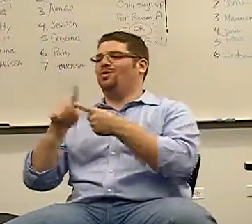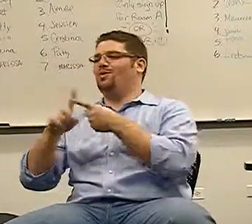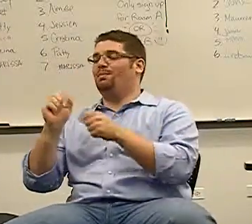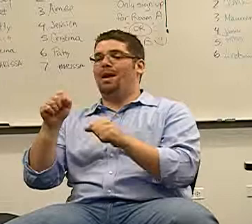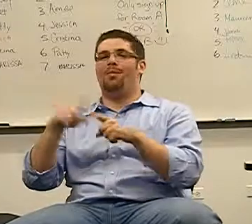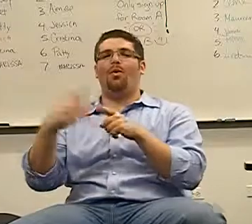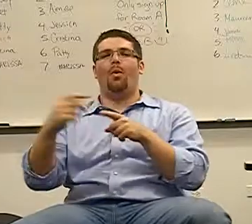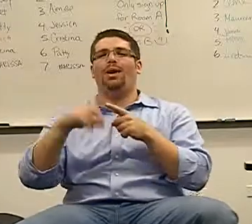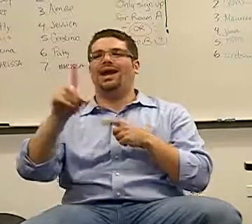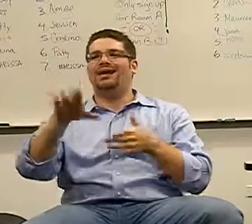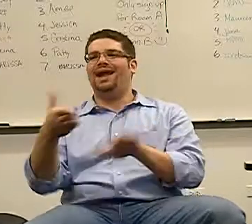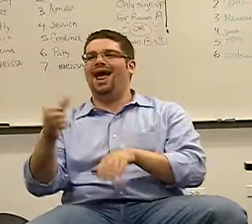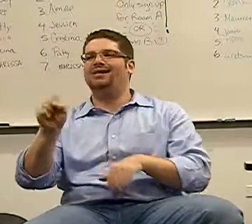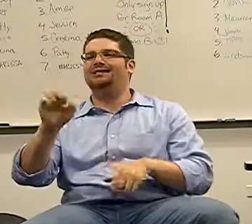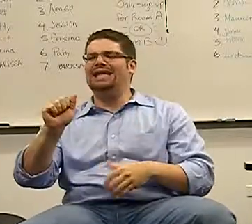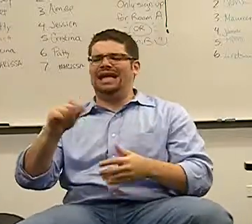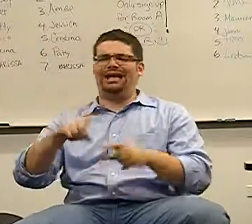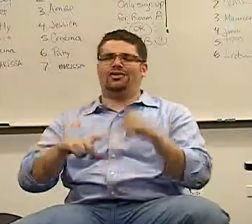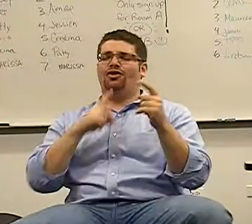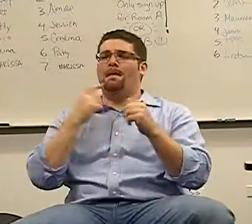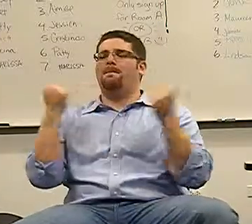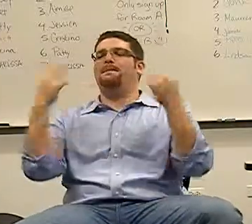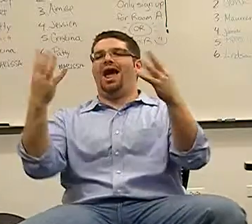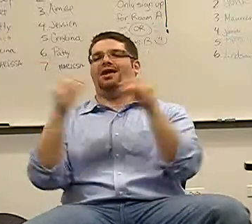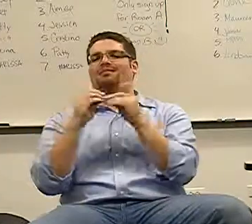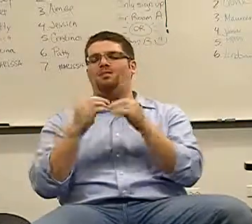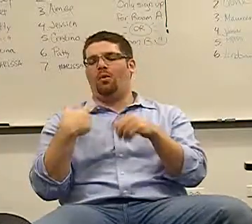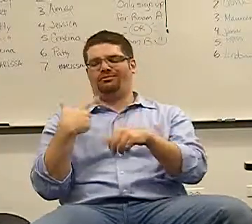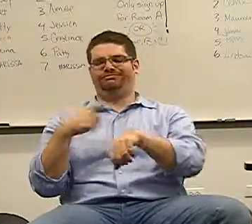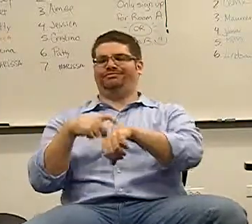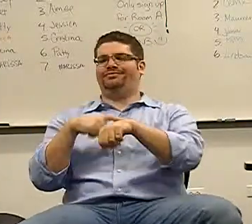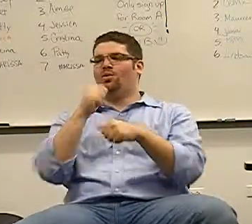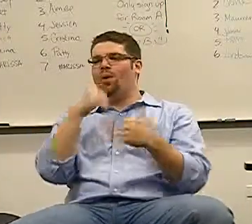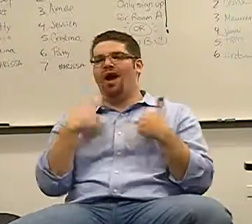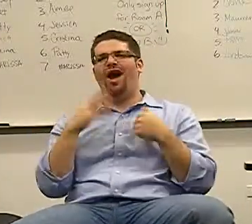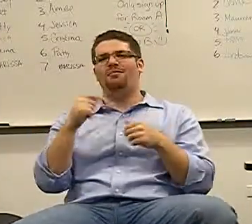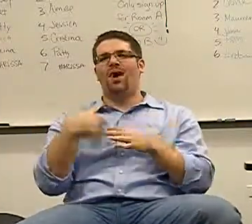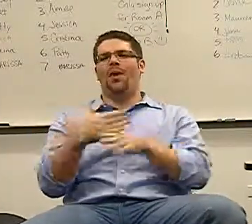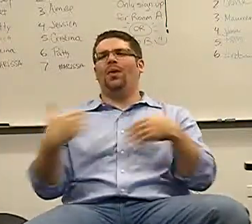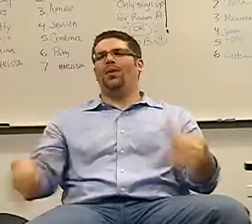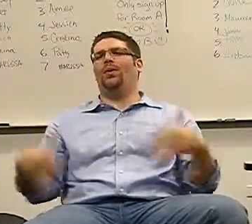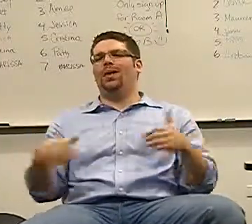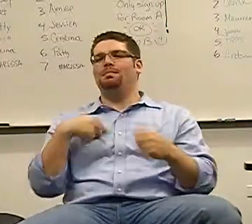So I remember I did get my menorah. I swam in the sea, the Dead Sea.